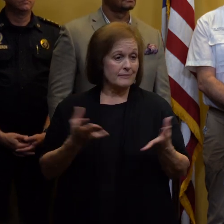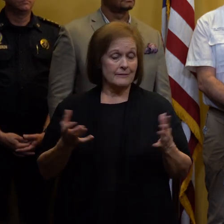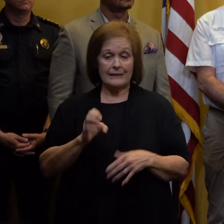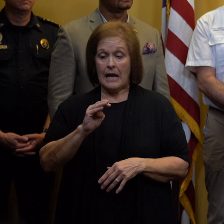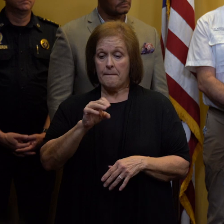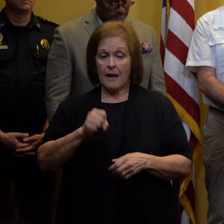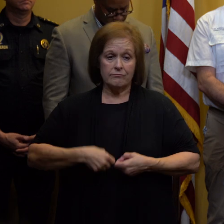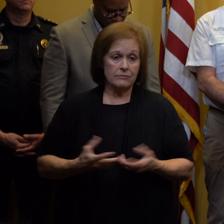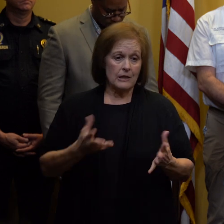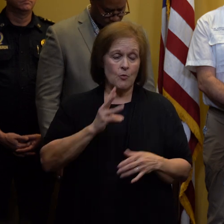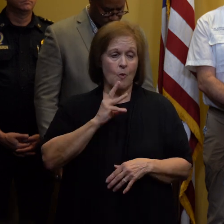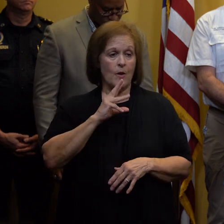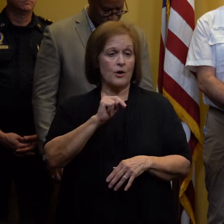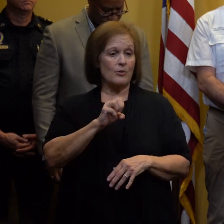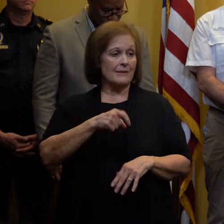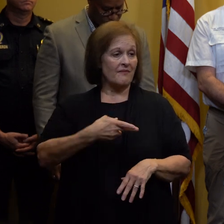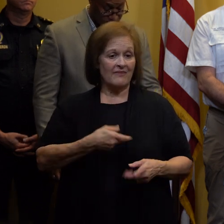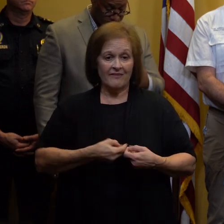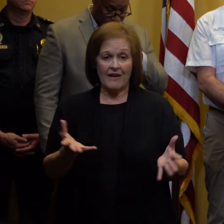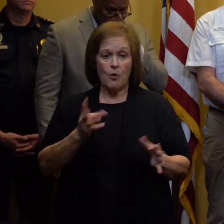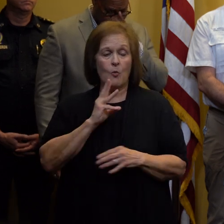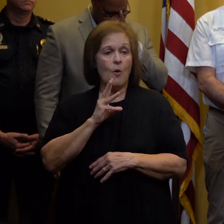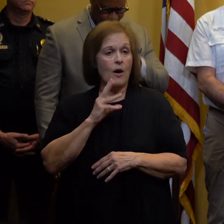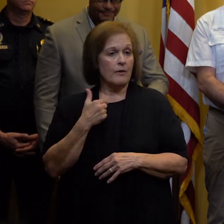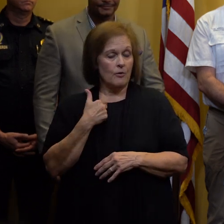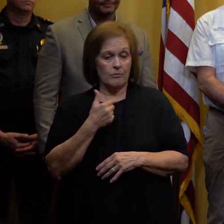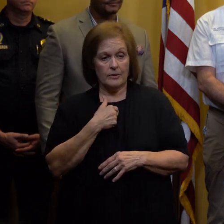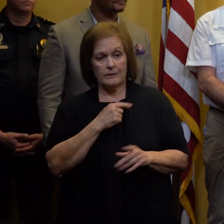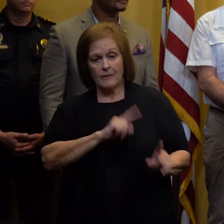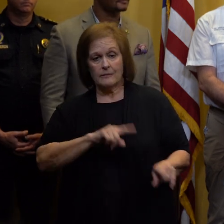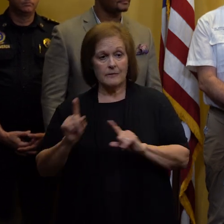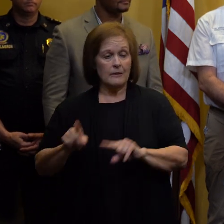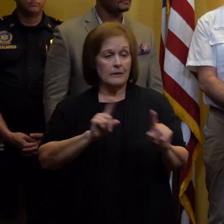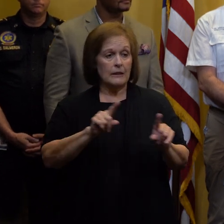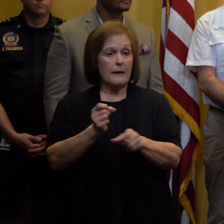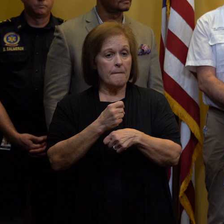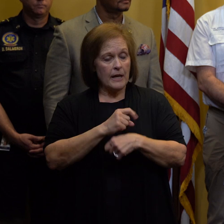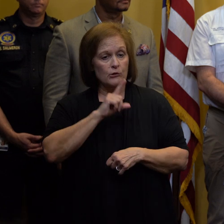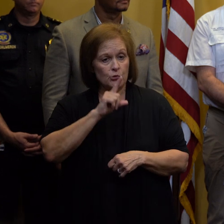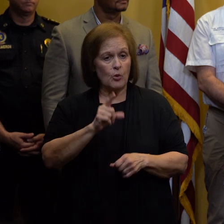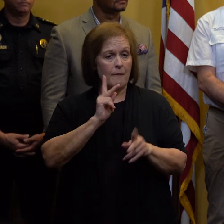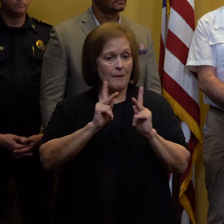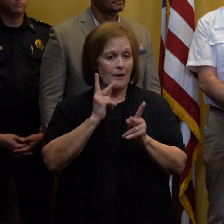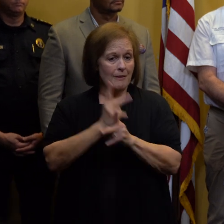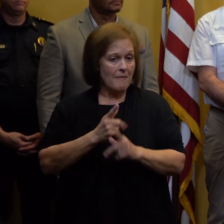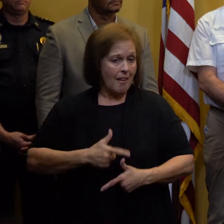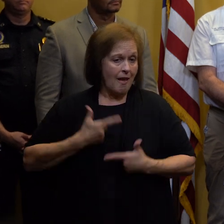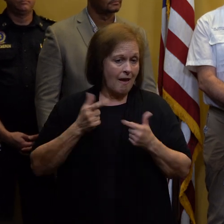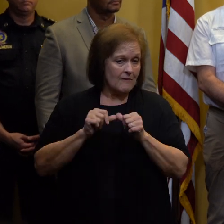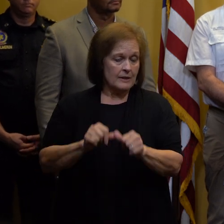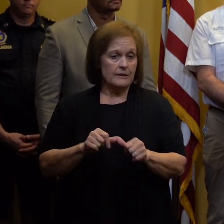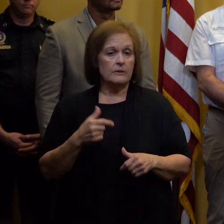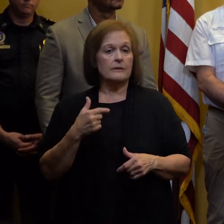have given out, that NOSEP has given out. We have been going out here trying to make sure that people stay alive. Yes, we've